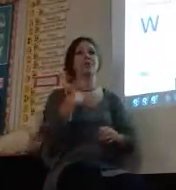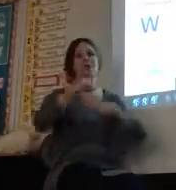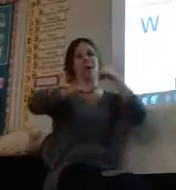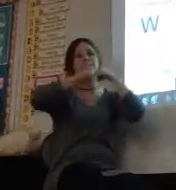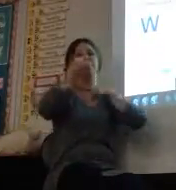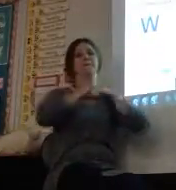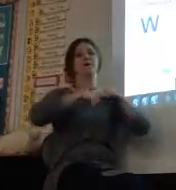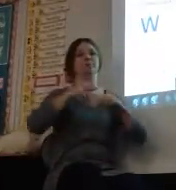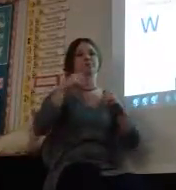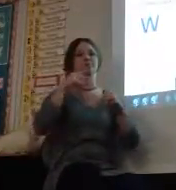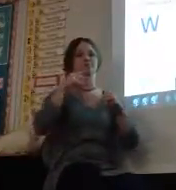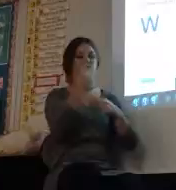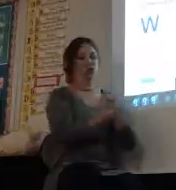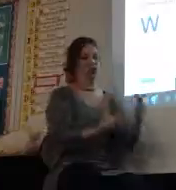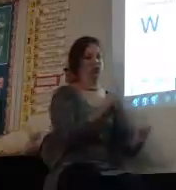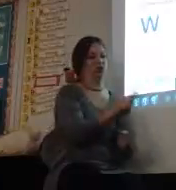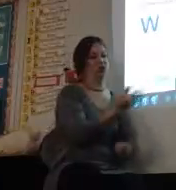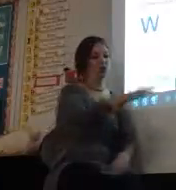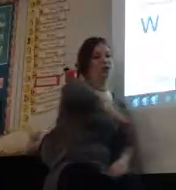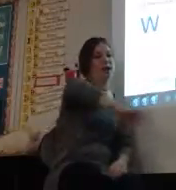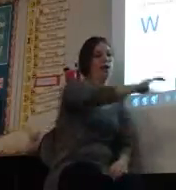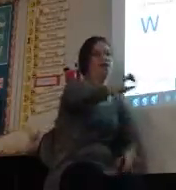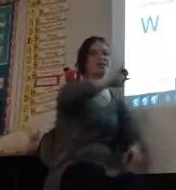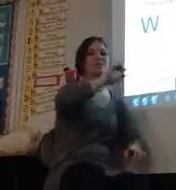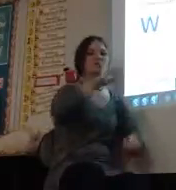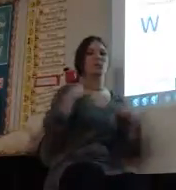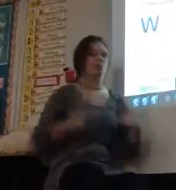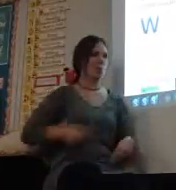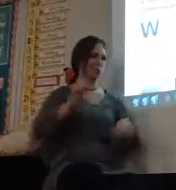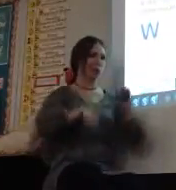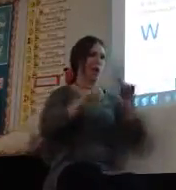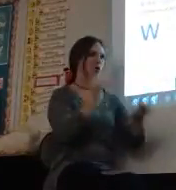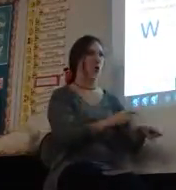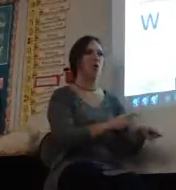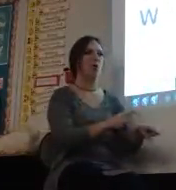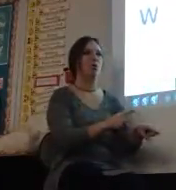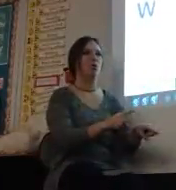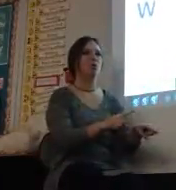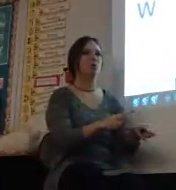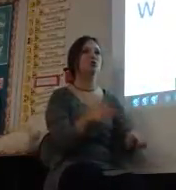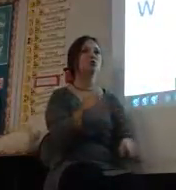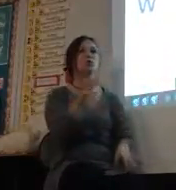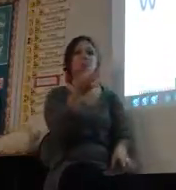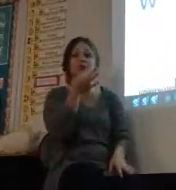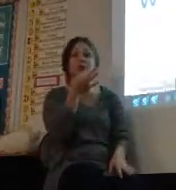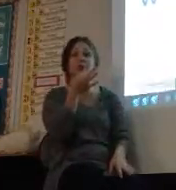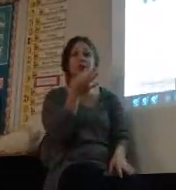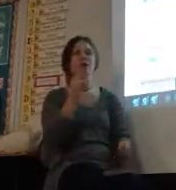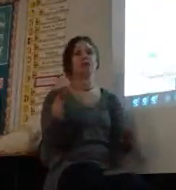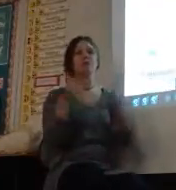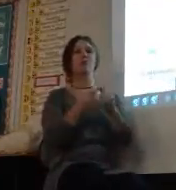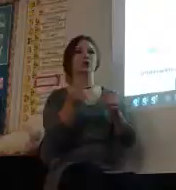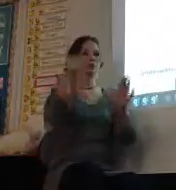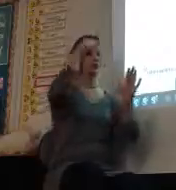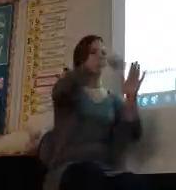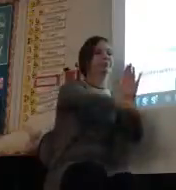areas that are too deep for human divers to reach. Recently, it made its first deep-sea dive to explore